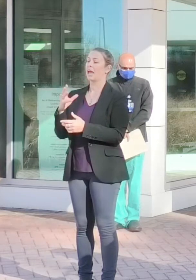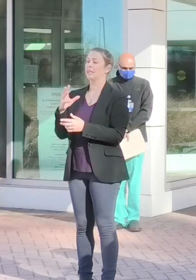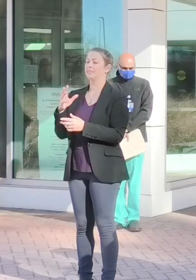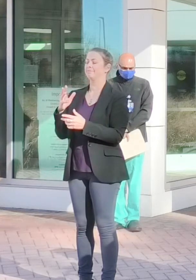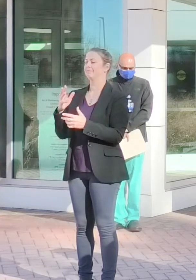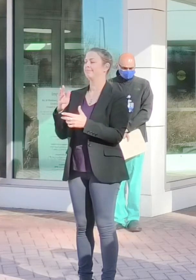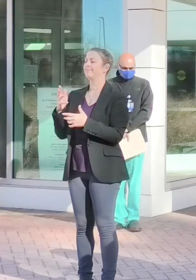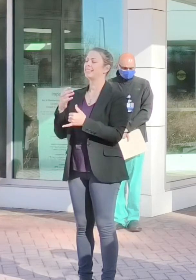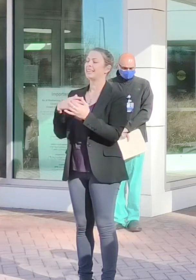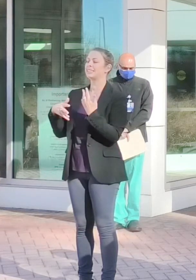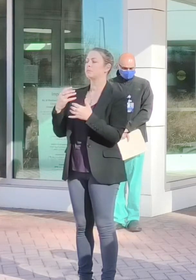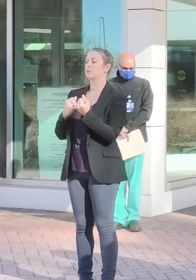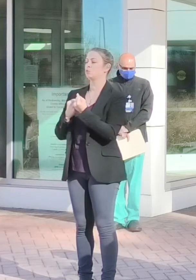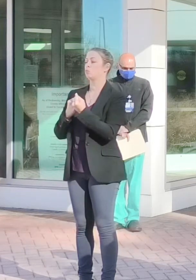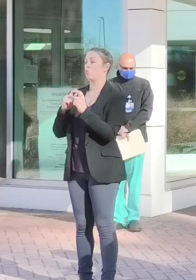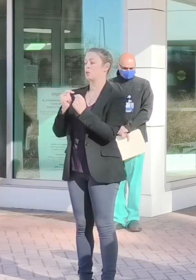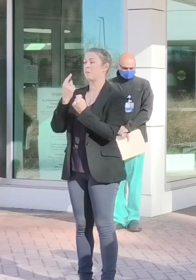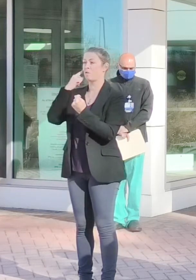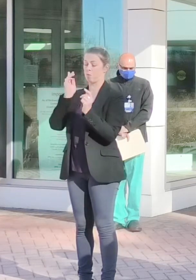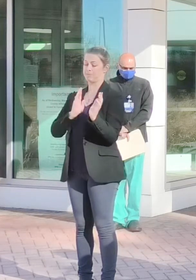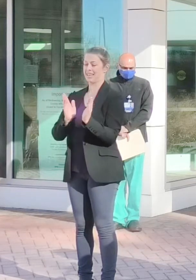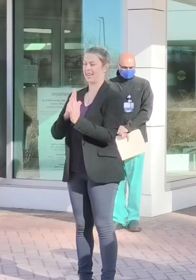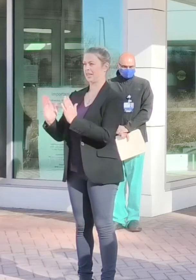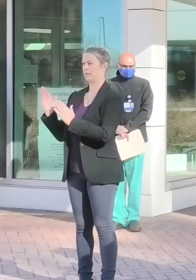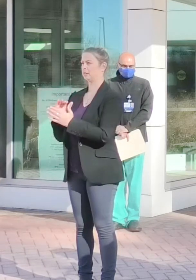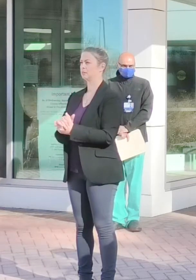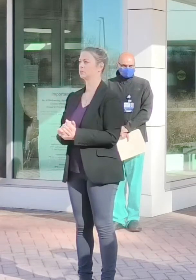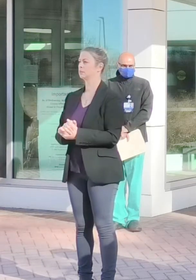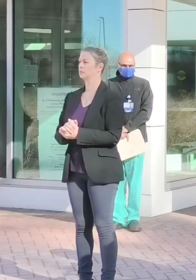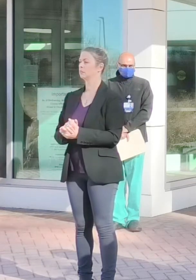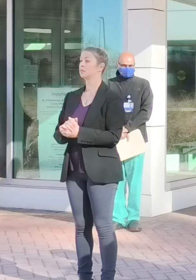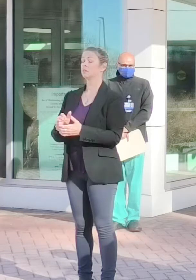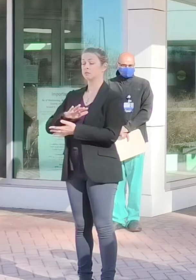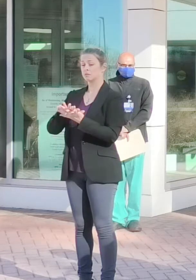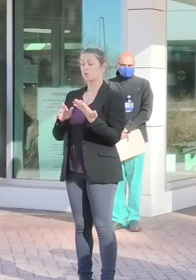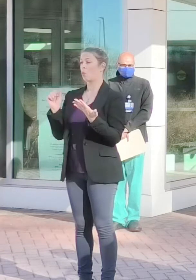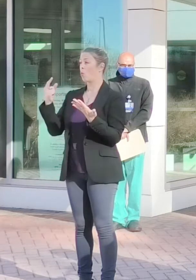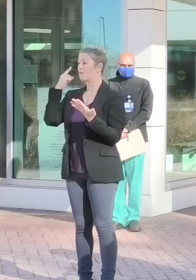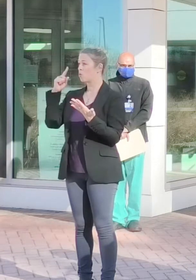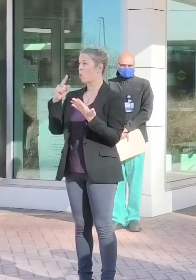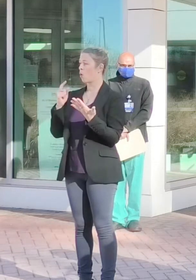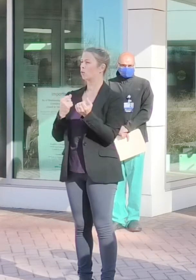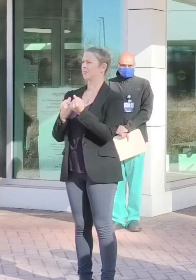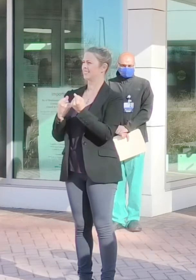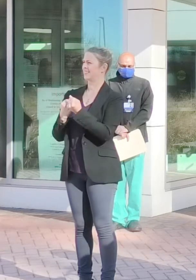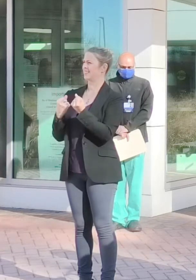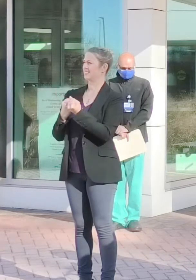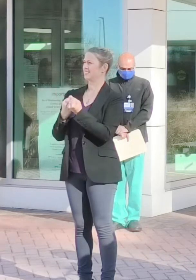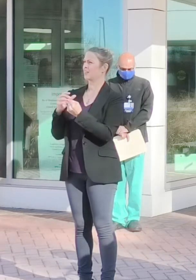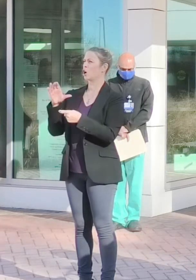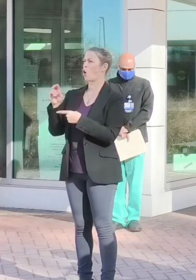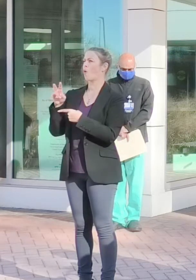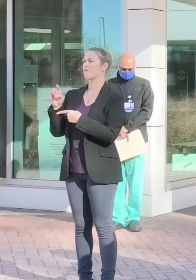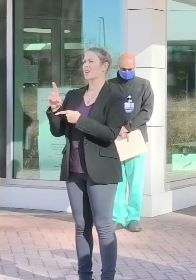for planning and logistics, all to assist in the response of the COVID-19